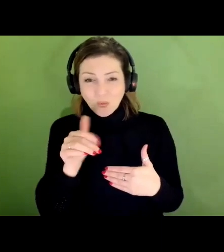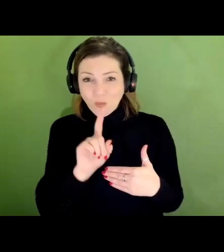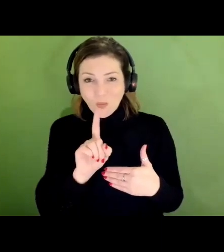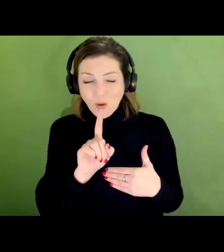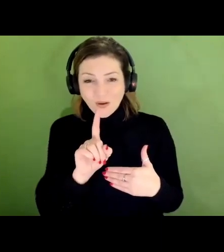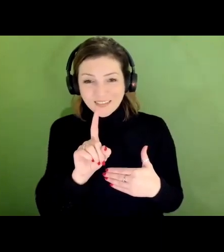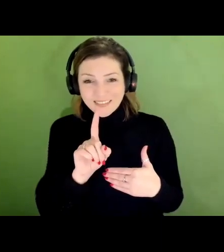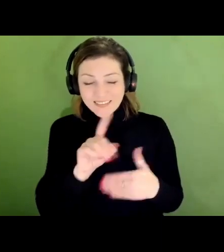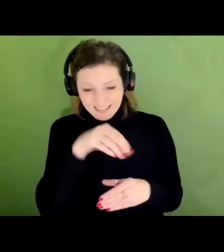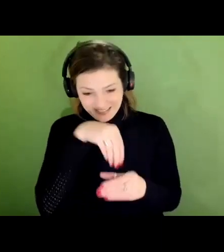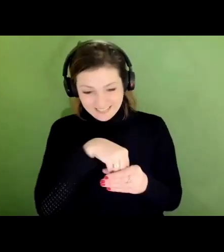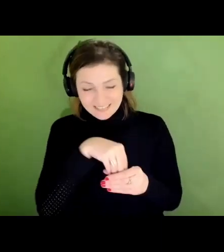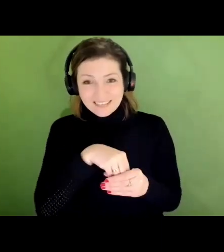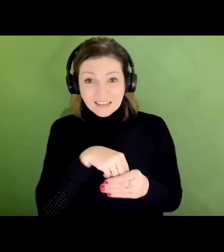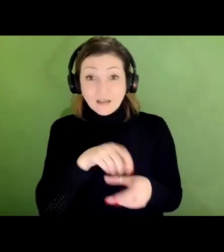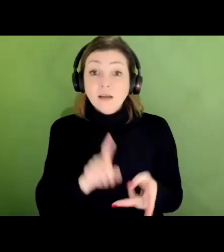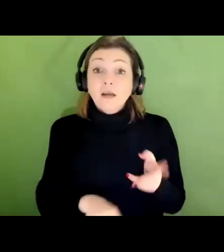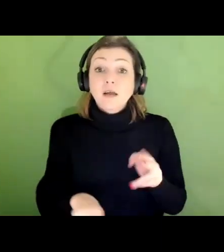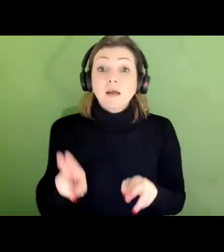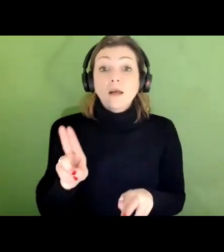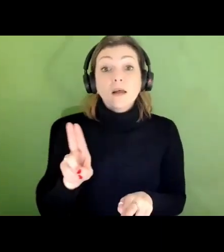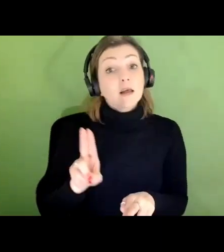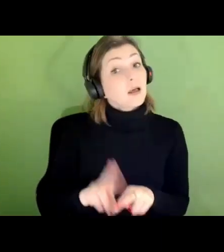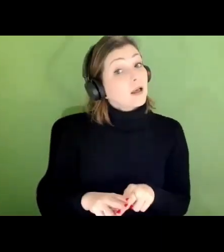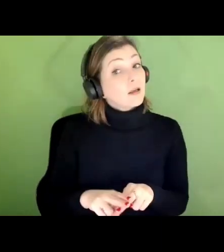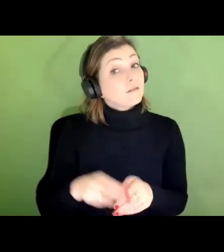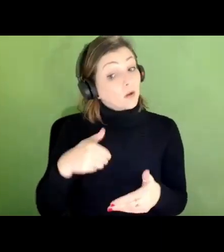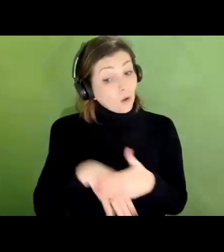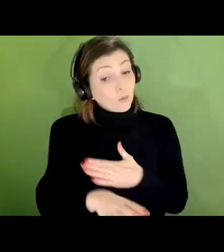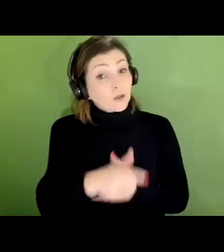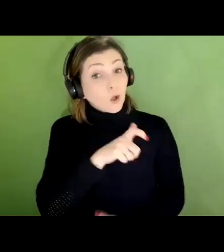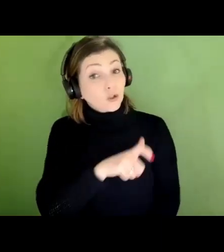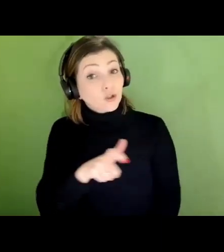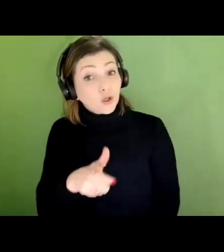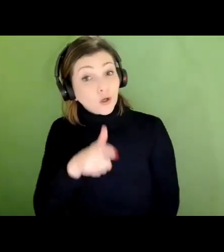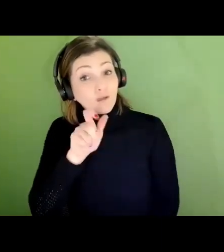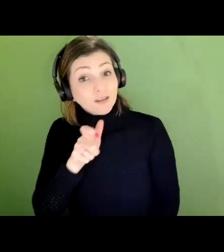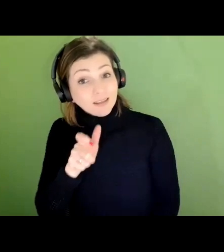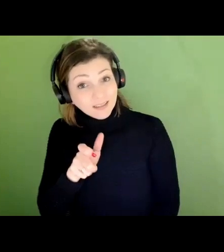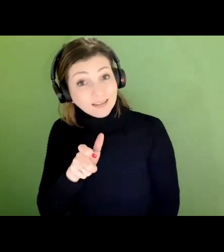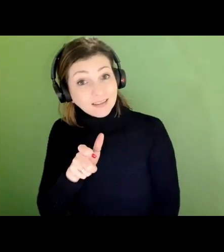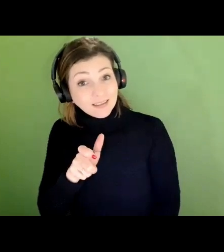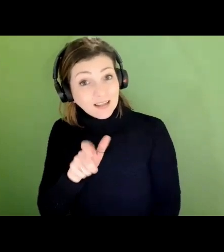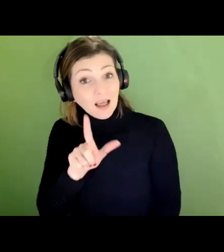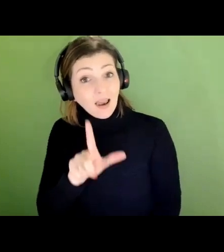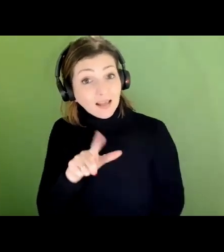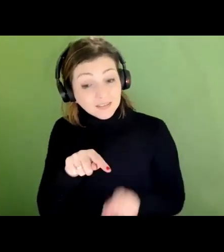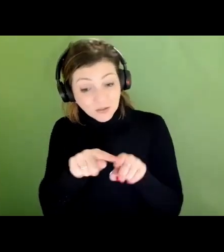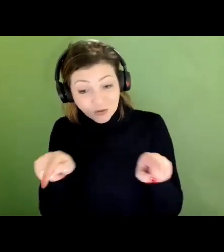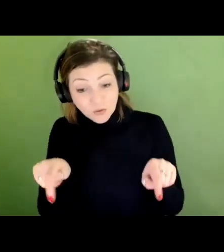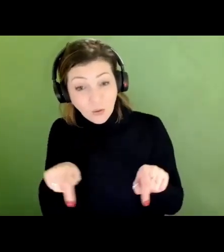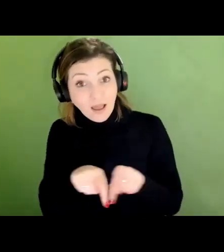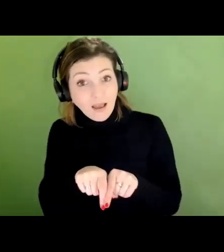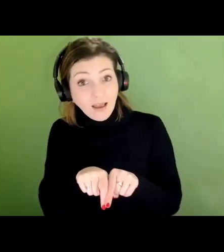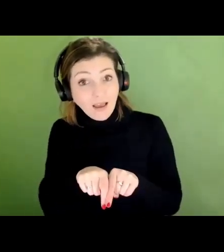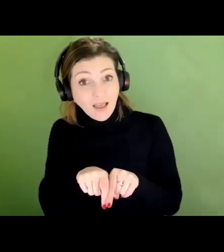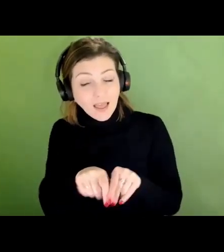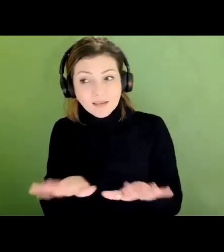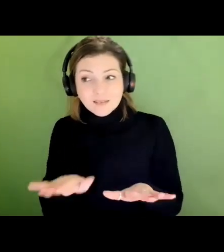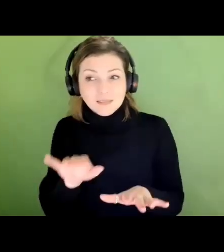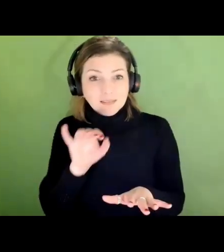in the Costa in Leicester Square, I shall cock an ear towards the toilet door, just in case I catch an aria drifting